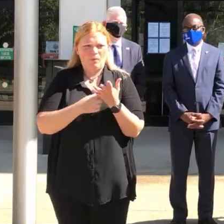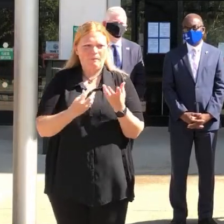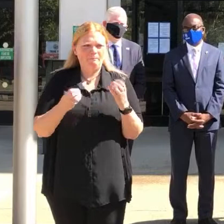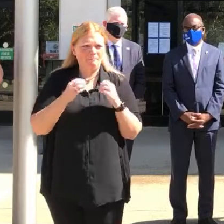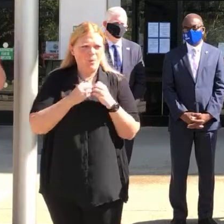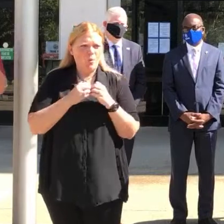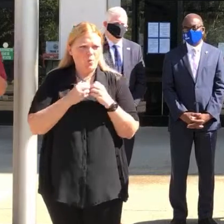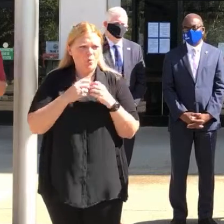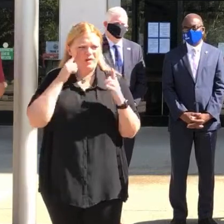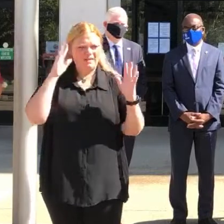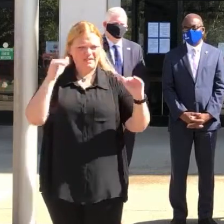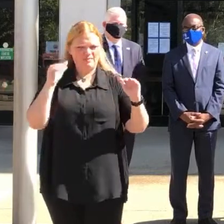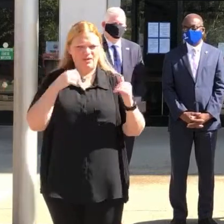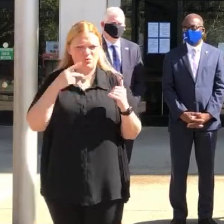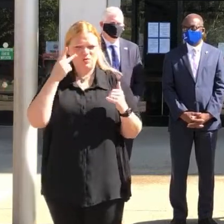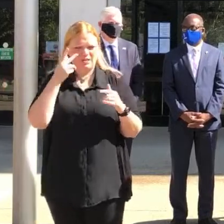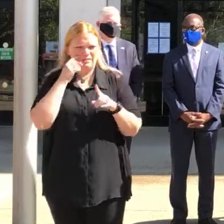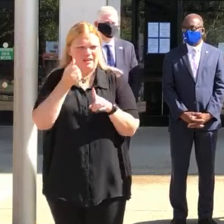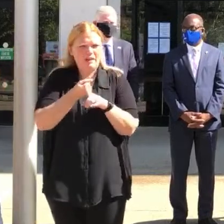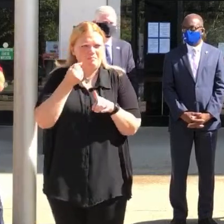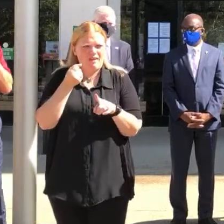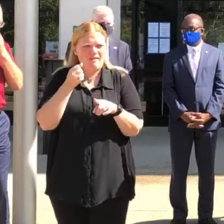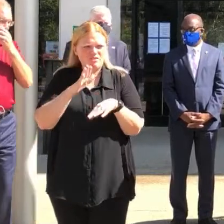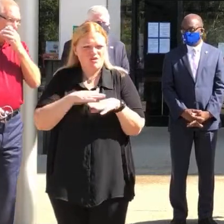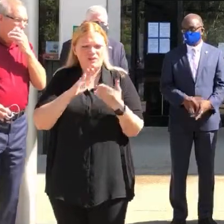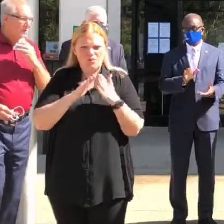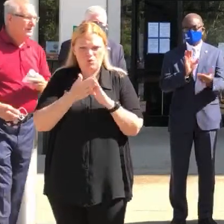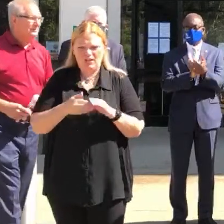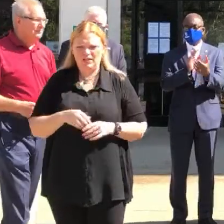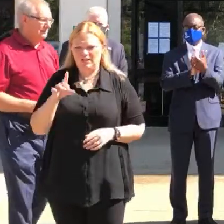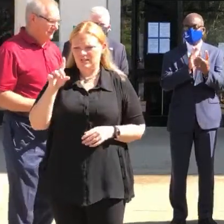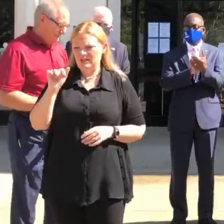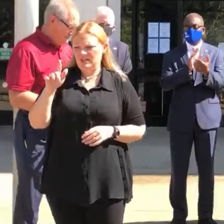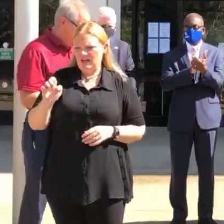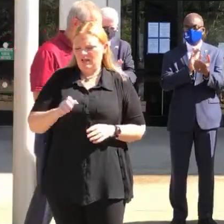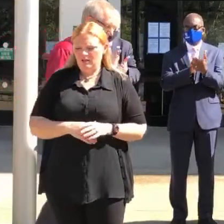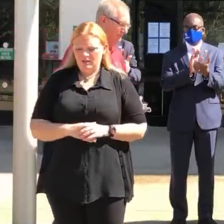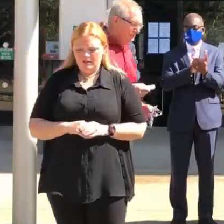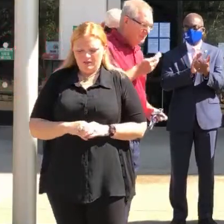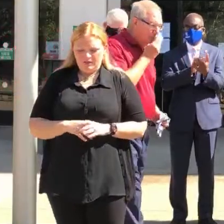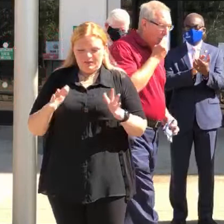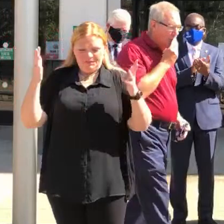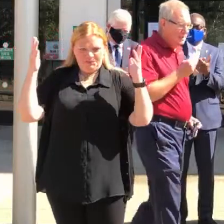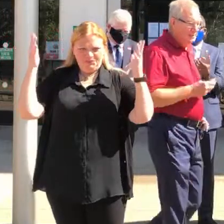he expects this to see and the impact he thinks it'll have on our community. Dale?